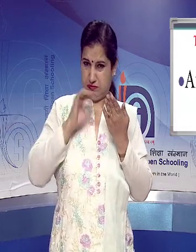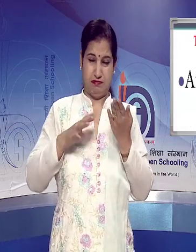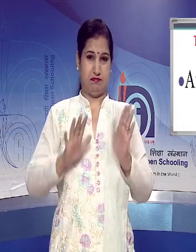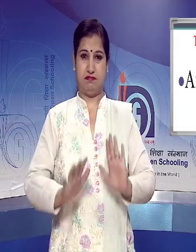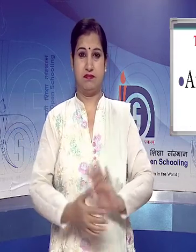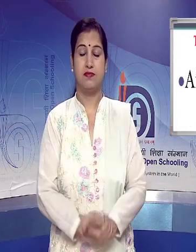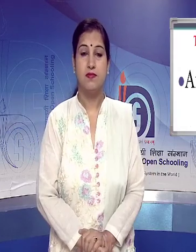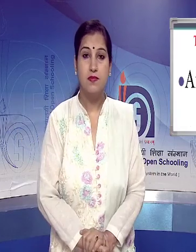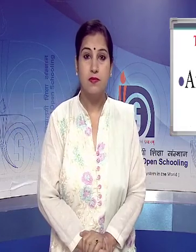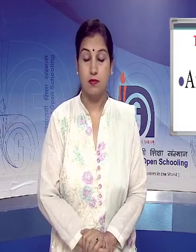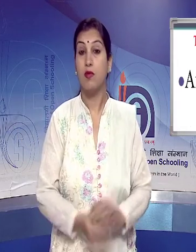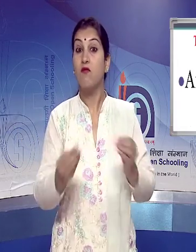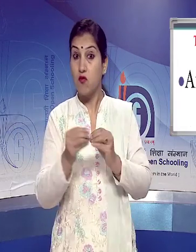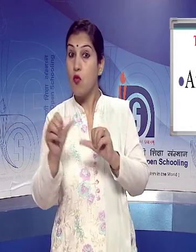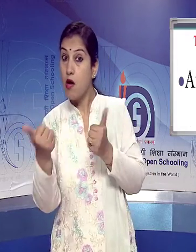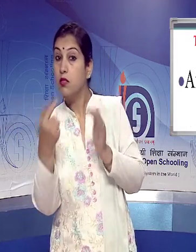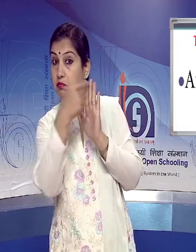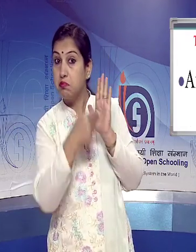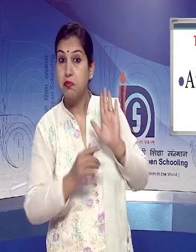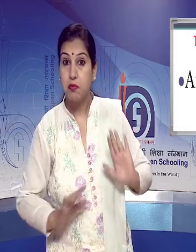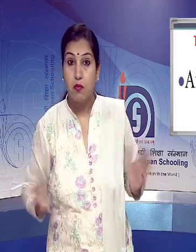Some other symptoms are